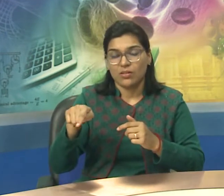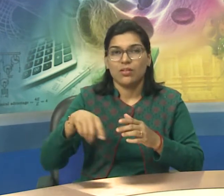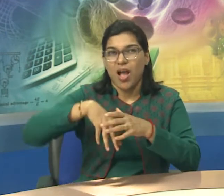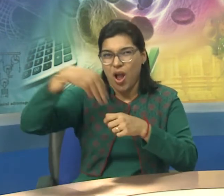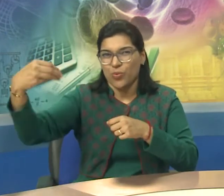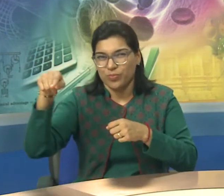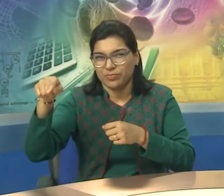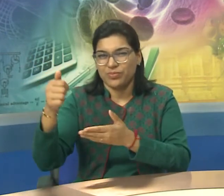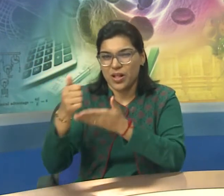revenue